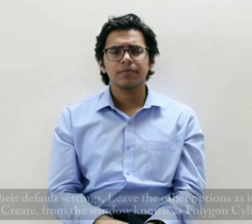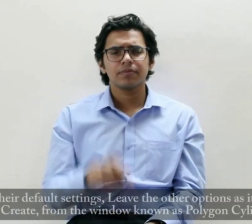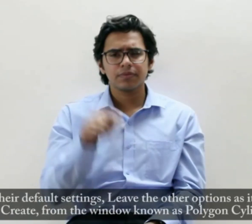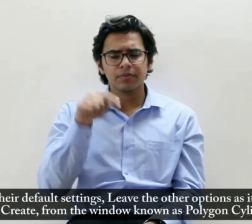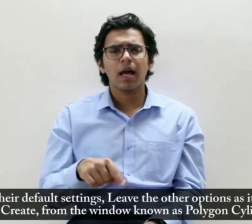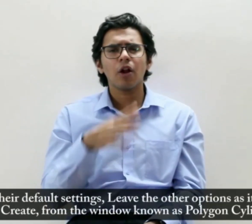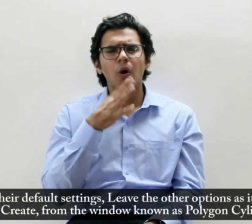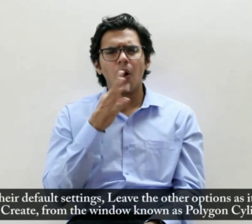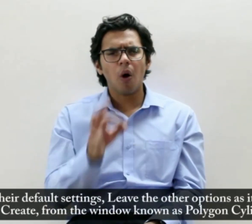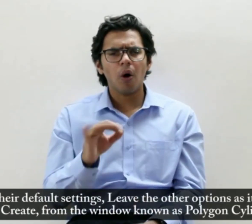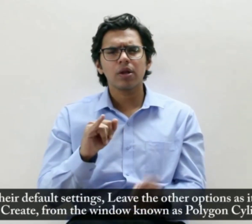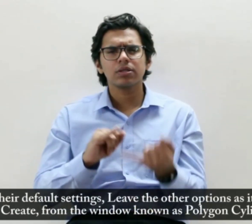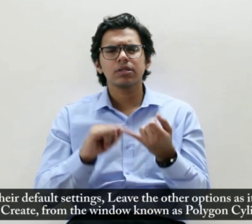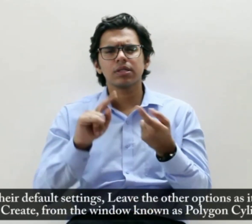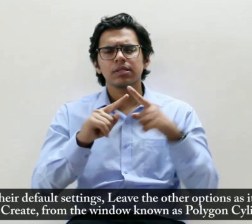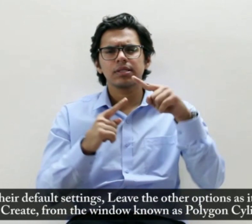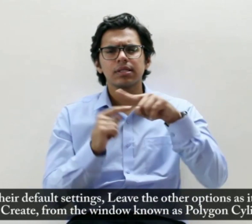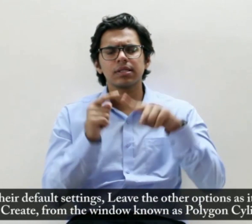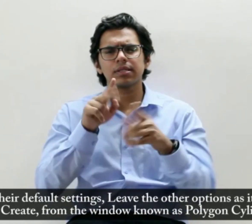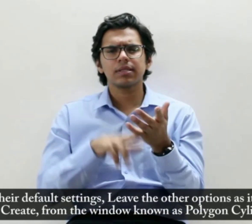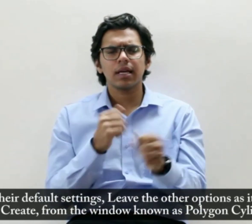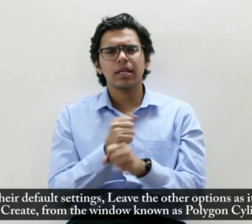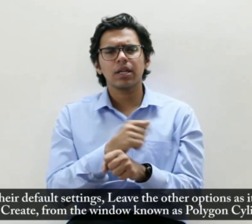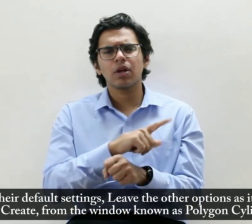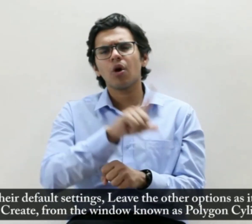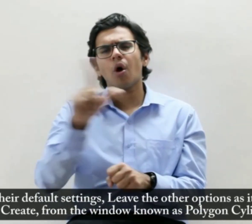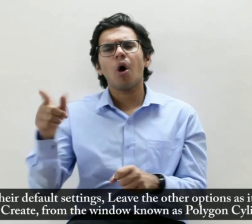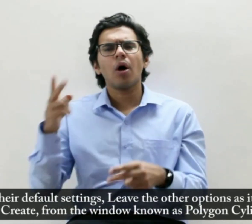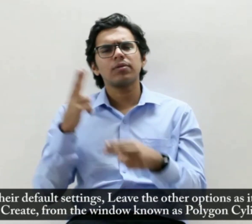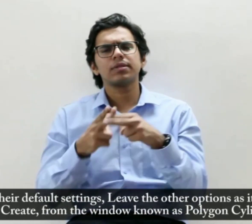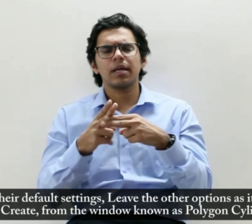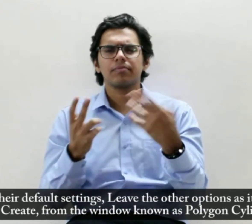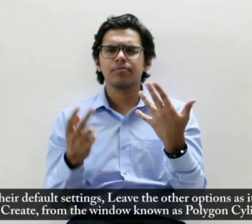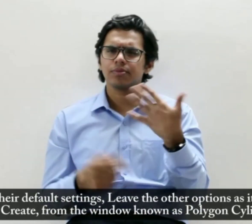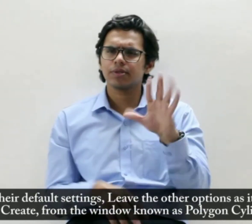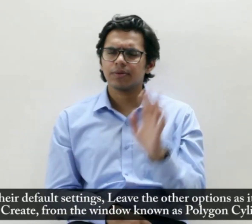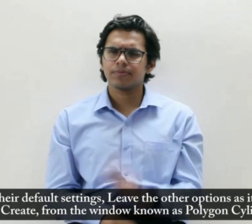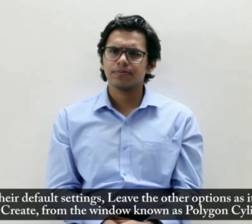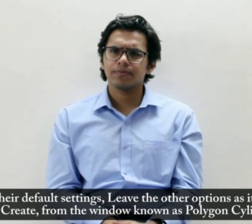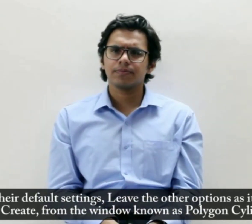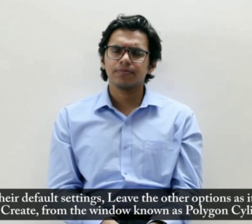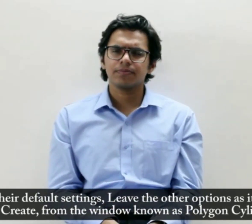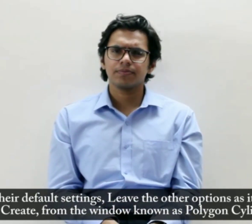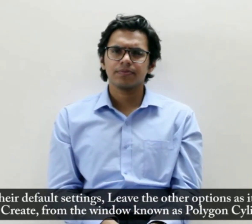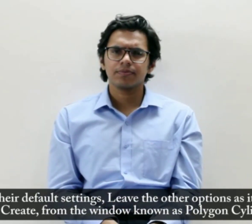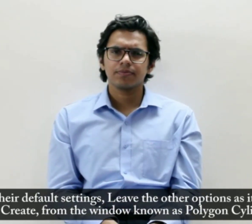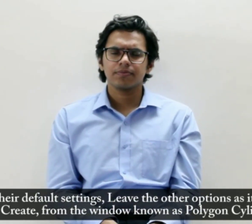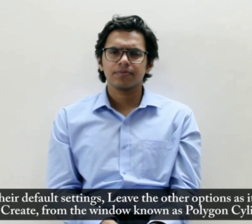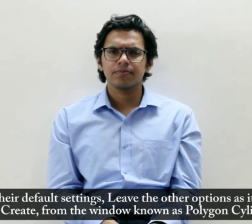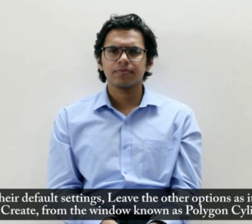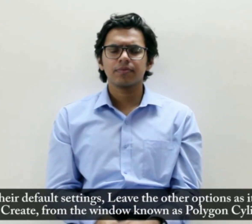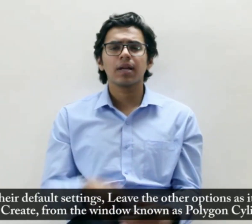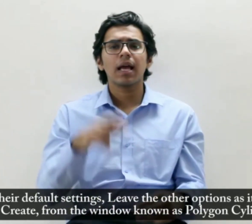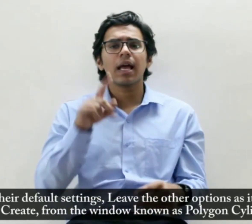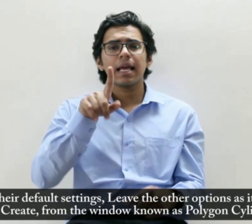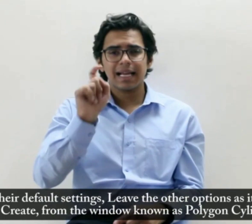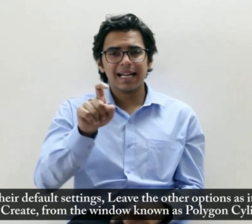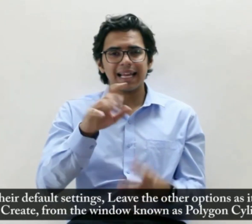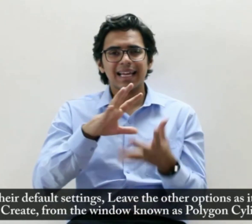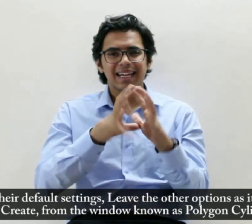At their default settings, leave the other options as it is. Click Create from the window known